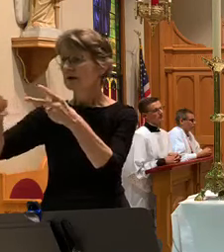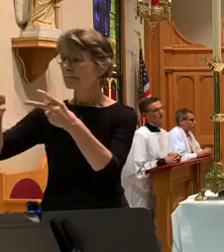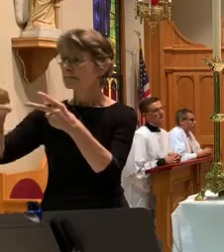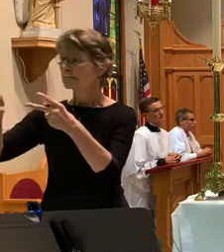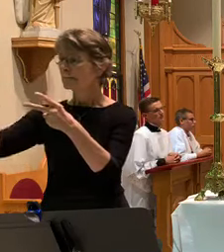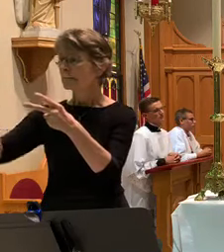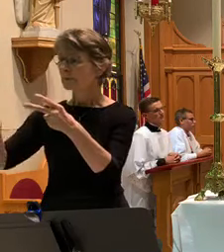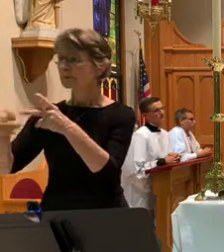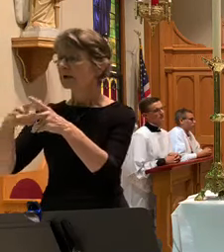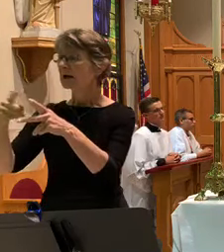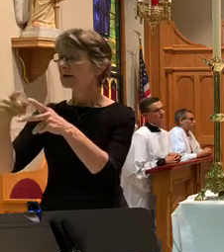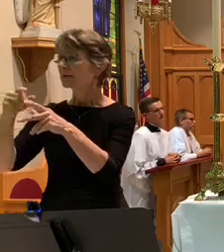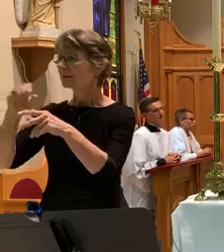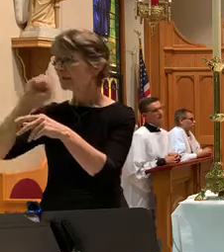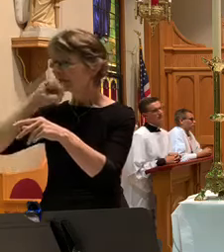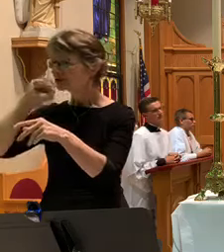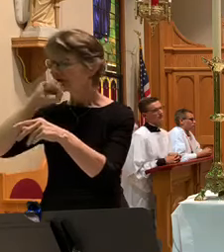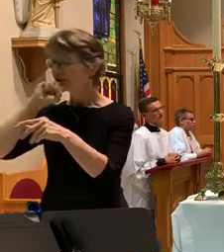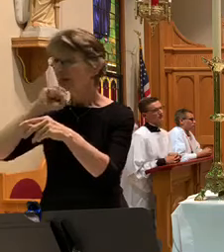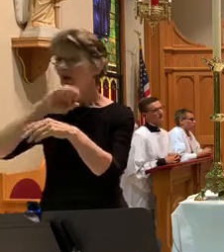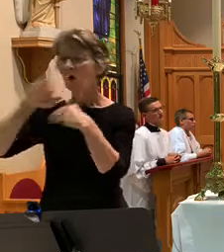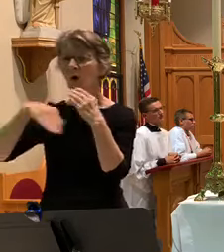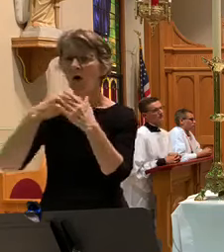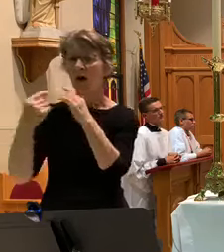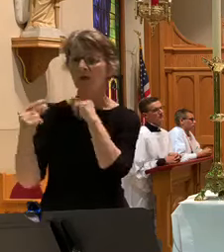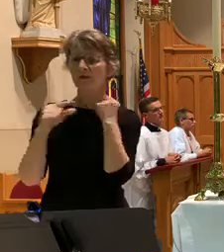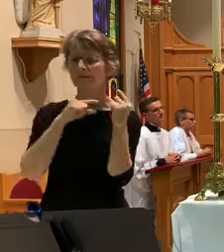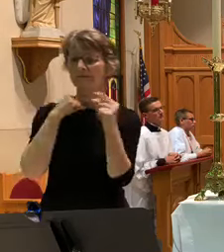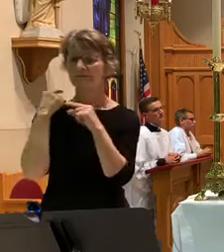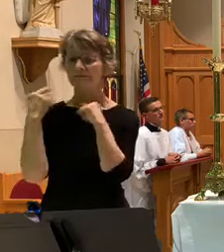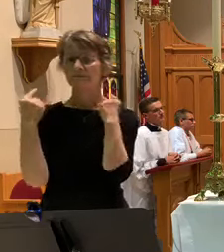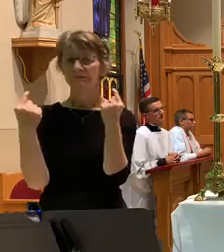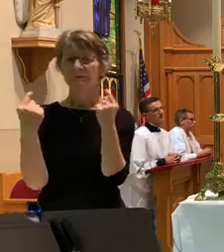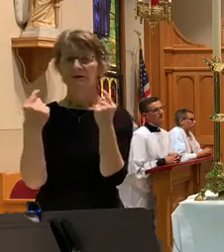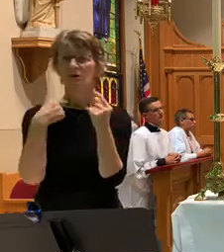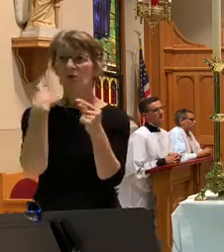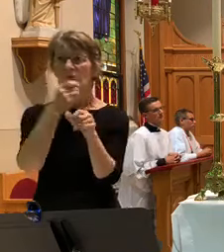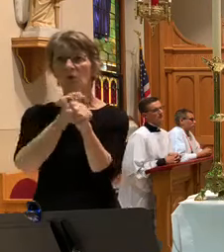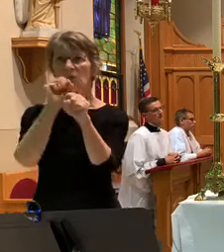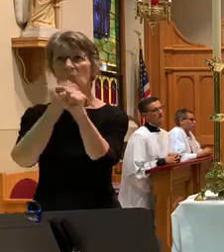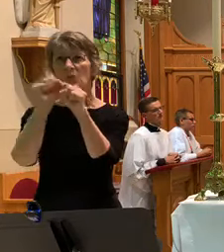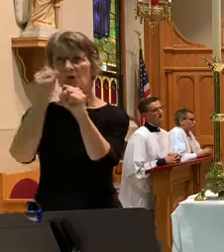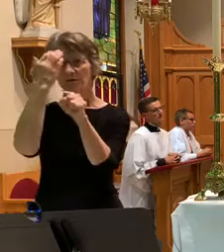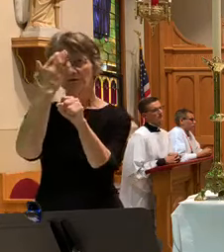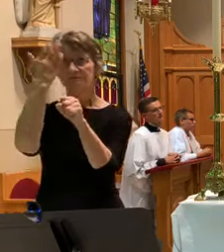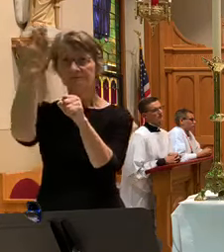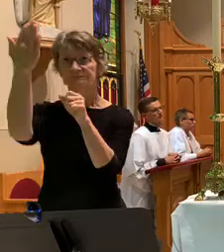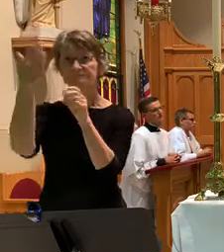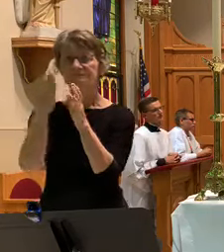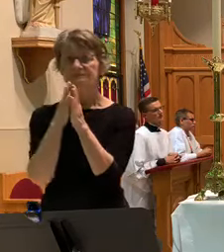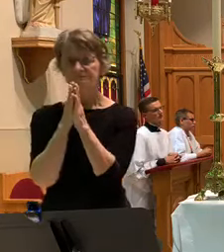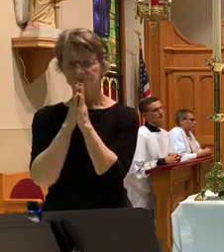Bishop, the Order of Bishops, all the clergy, and the entire people you've gained for your own.